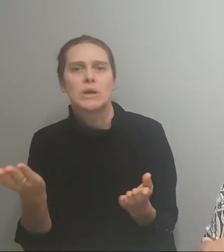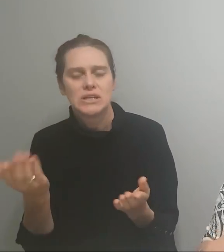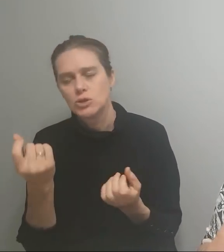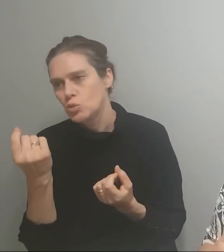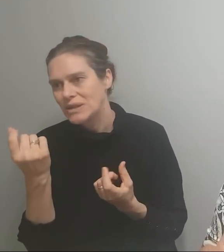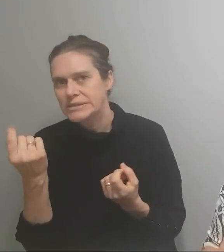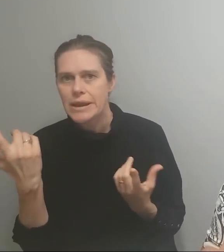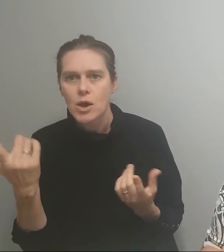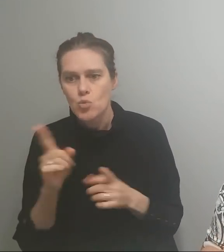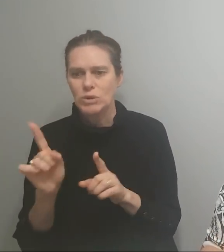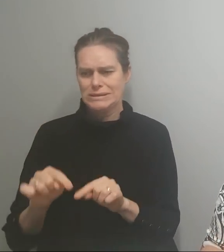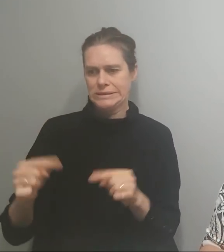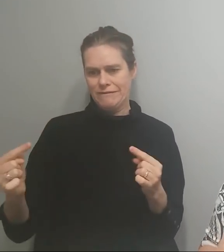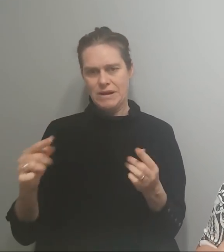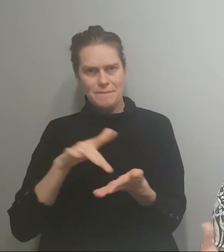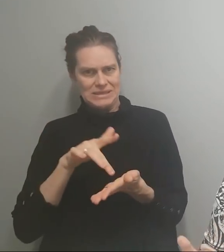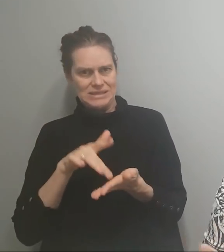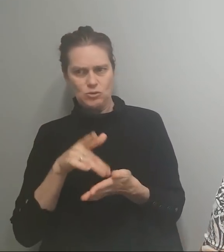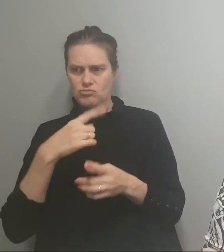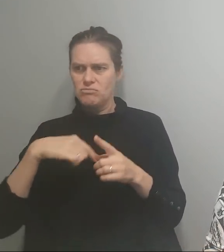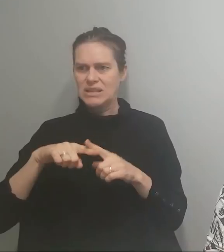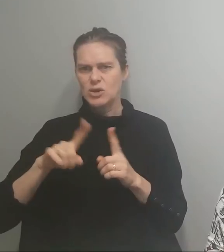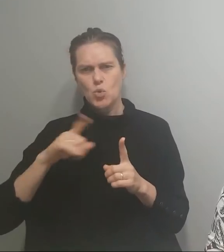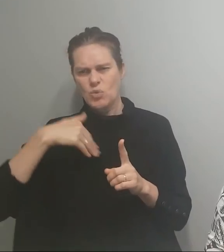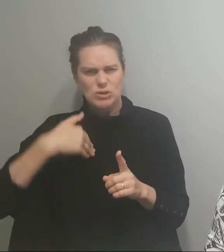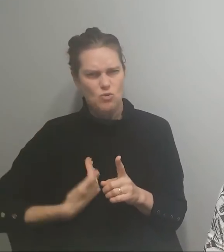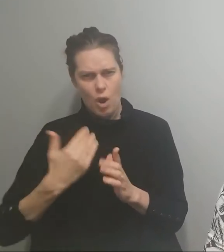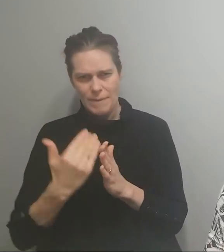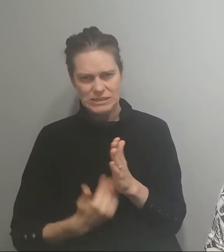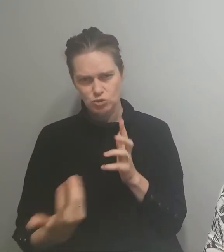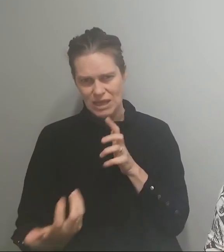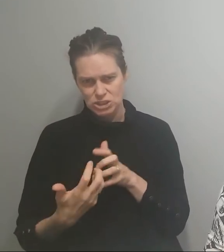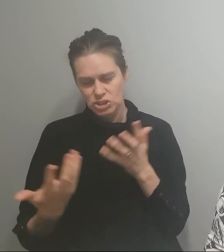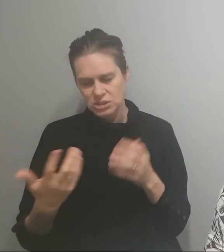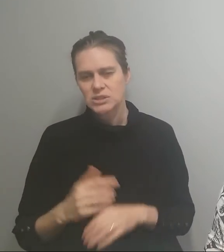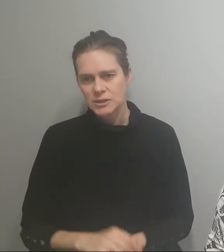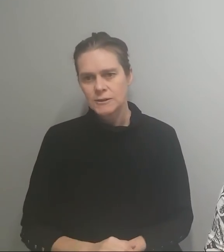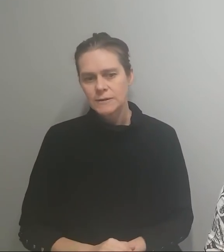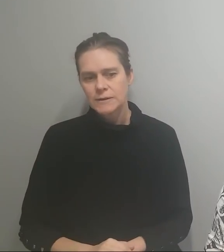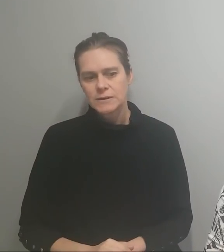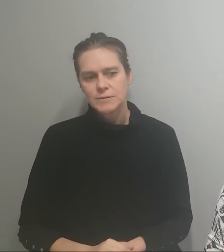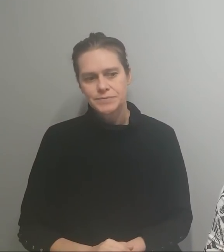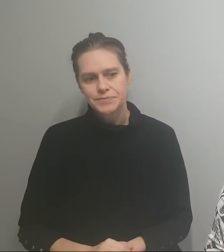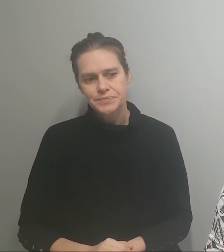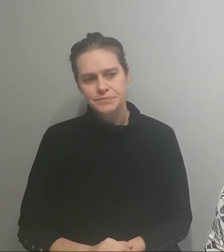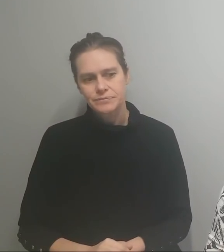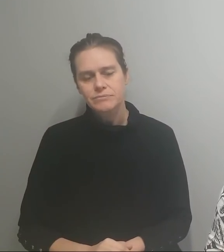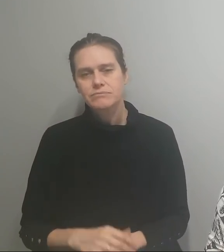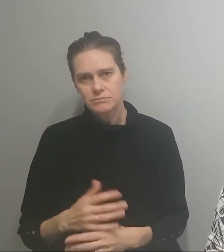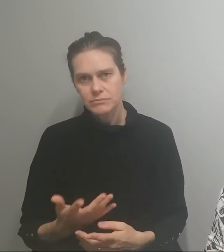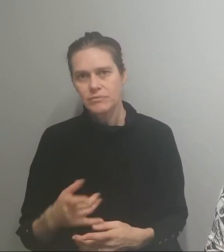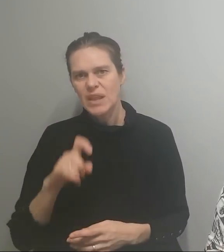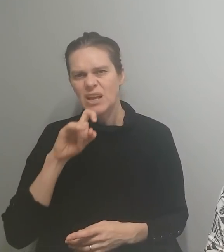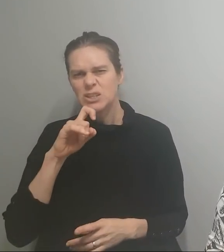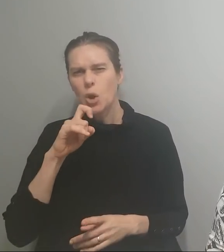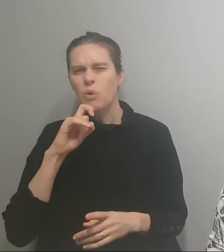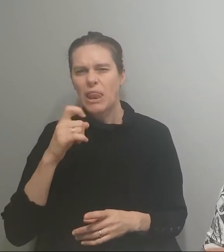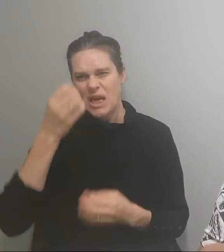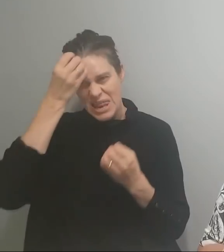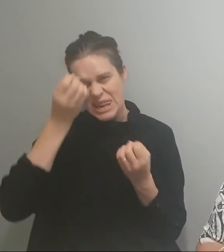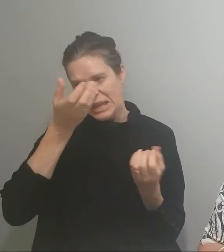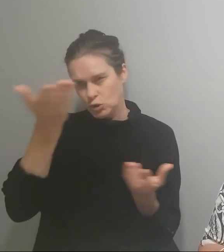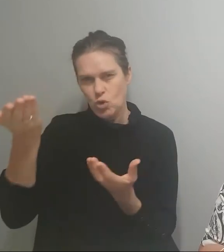what is different in Mid-Central and what are the requirements for that. So we will come back to providers and make that information